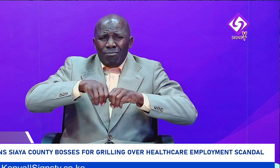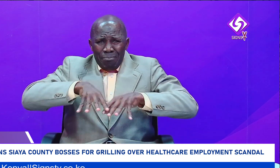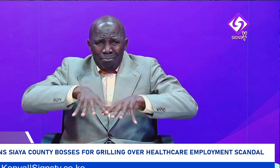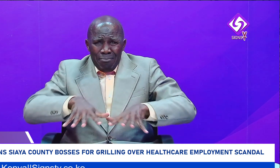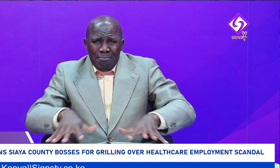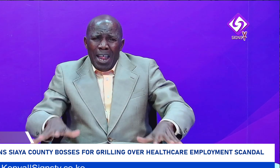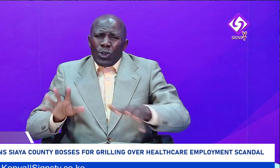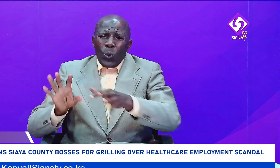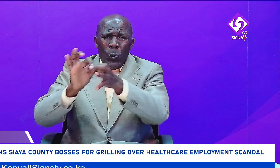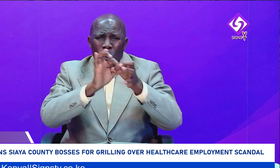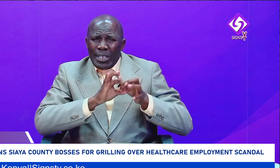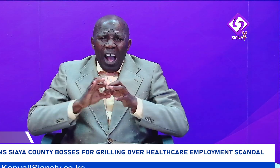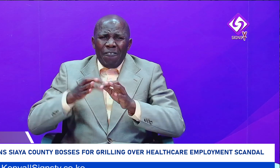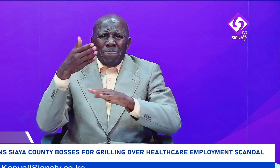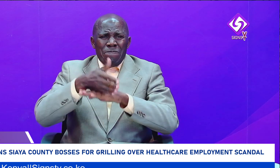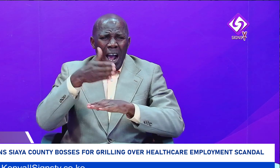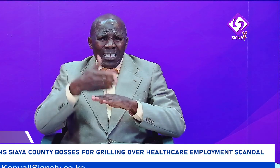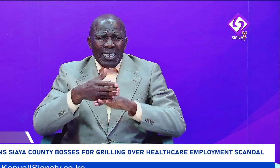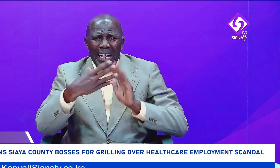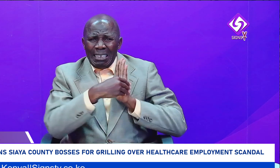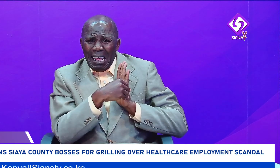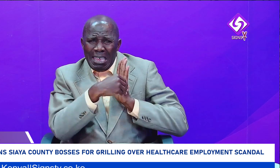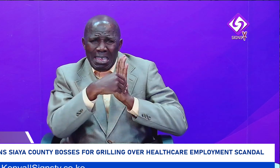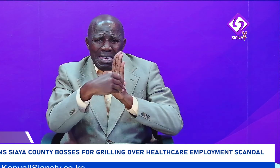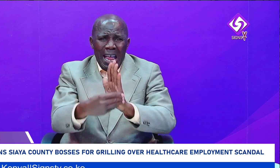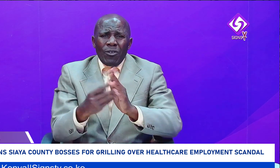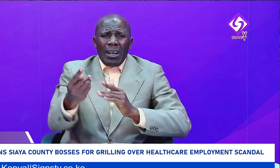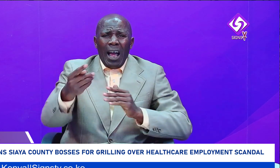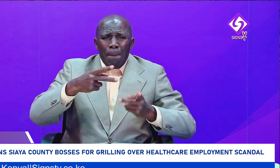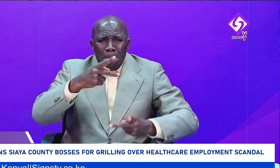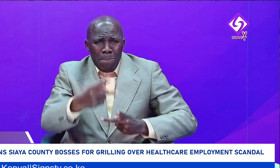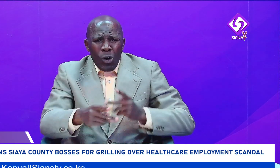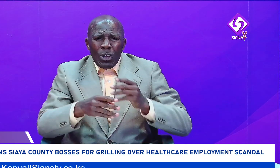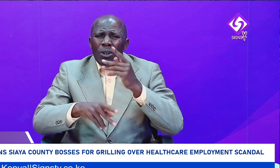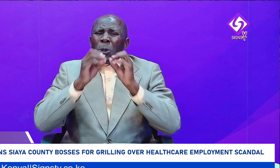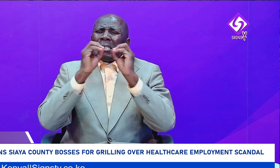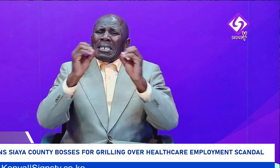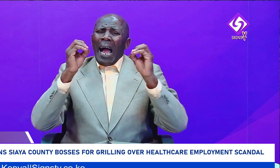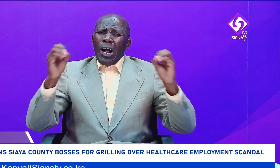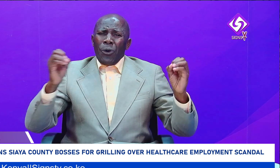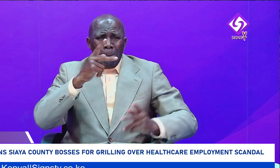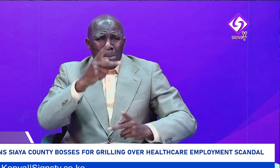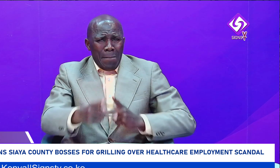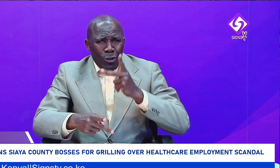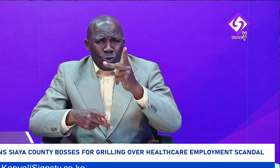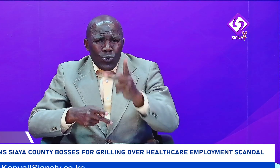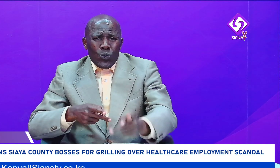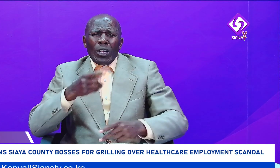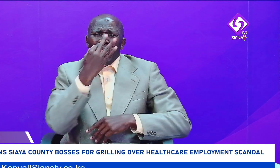the scandal that led to the unprocedural layoff of 382 healthcare personnel who had